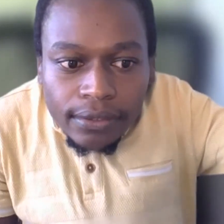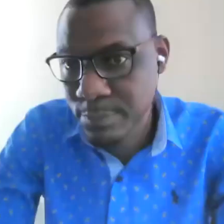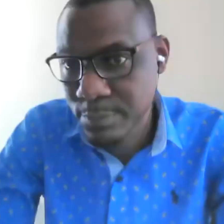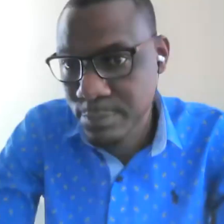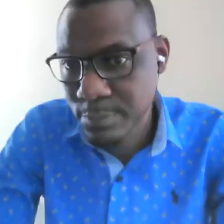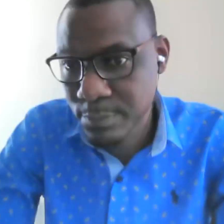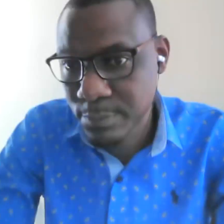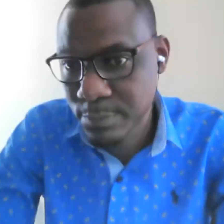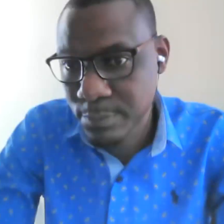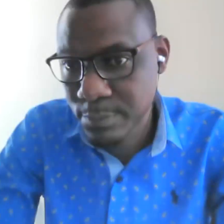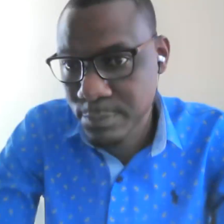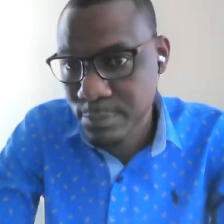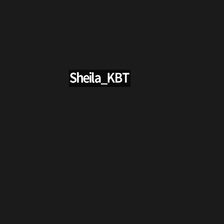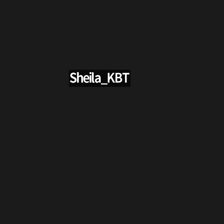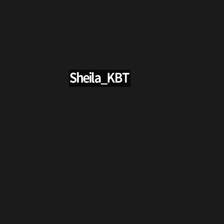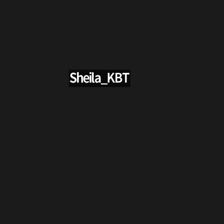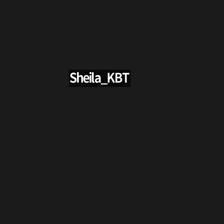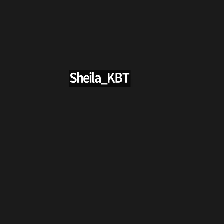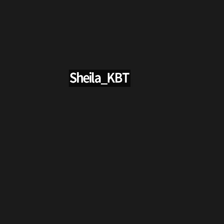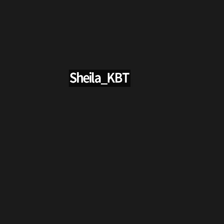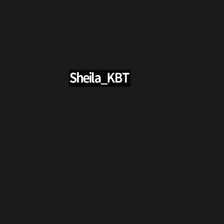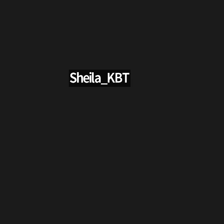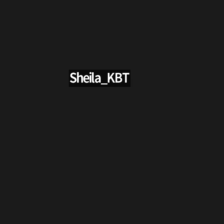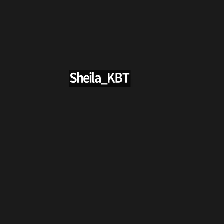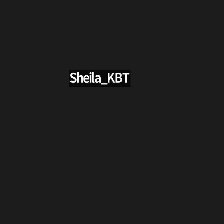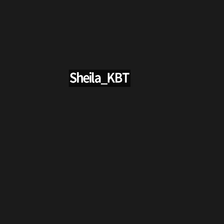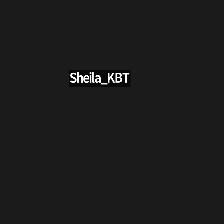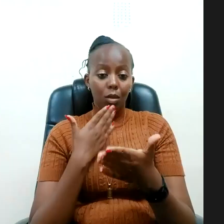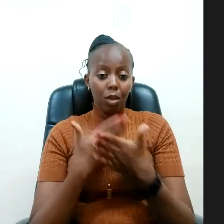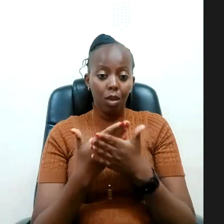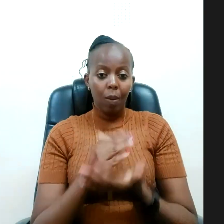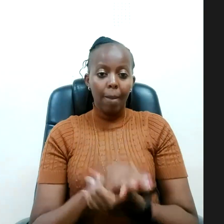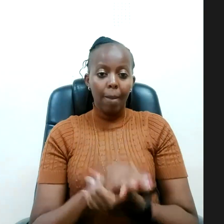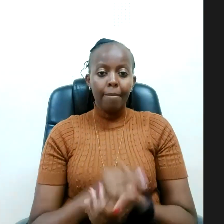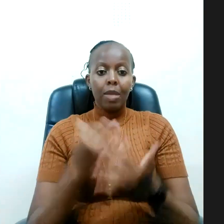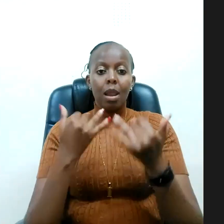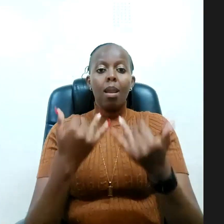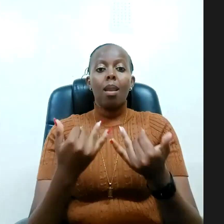that. All right. Thank you, Bernard. We'll